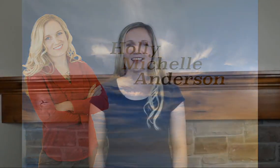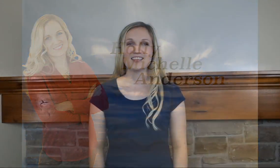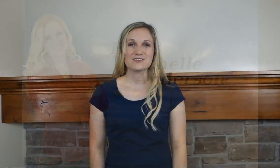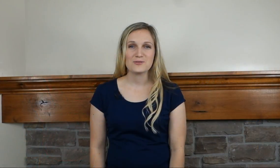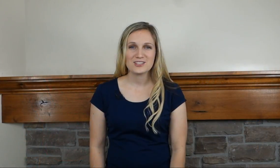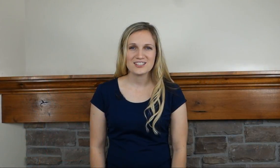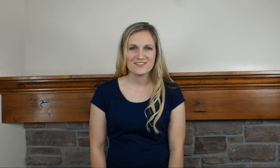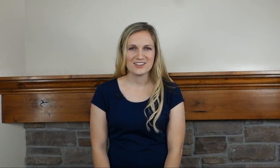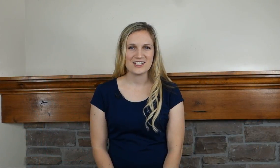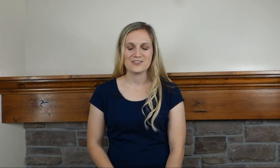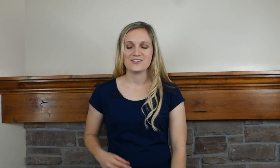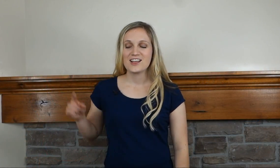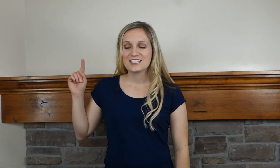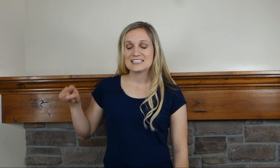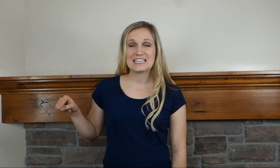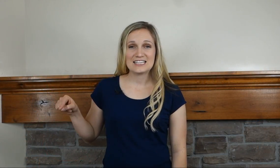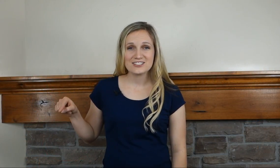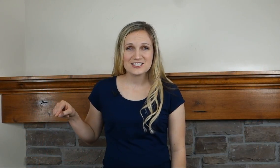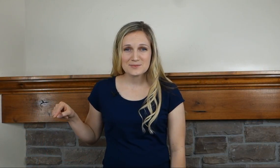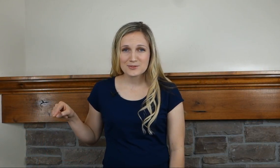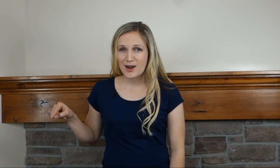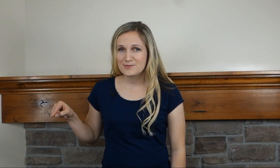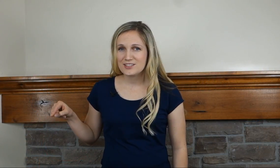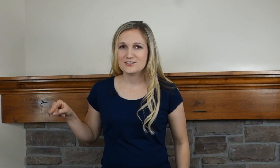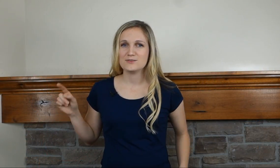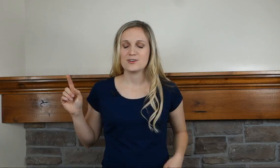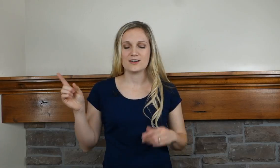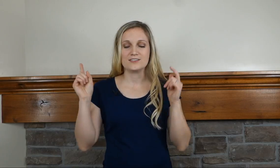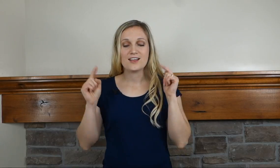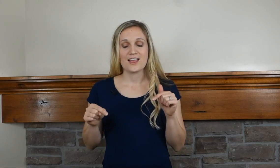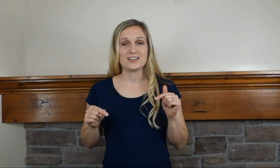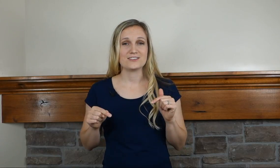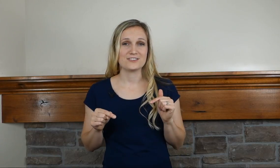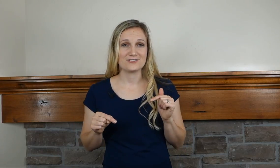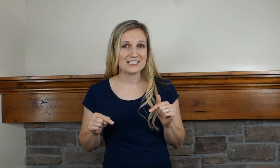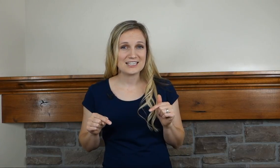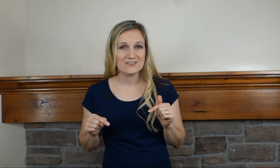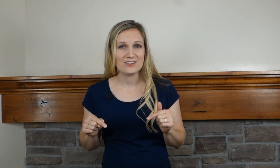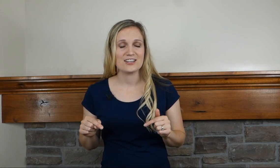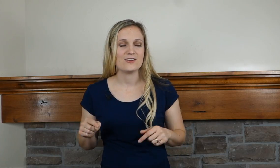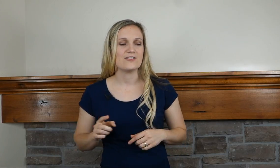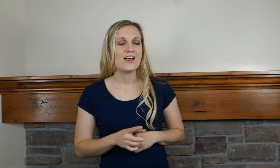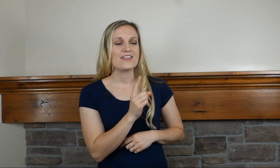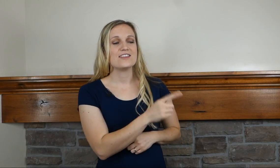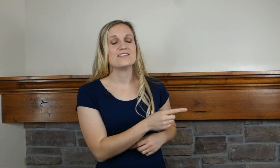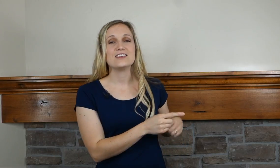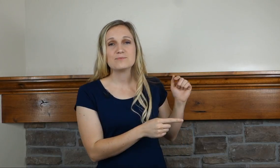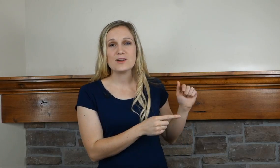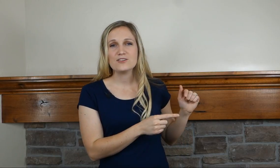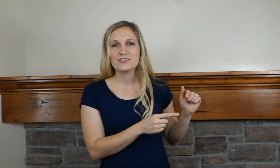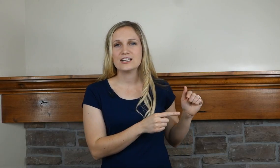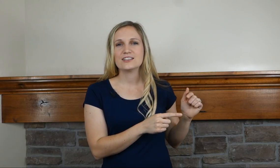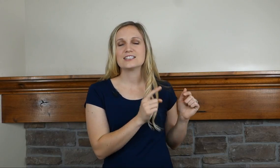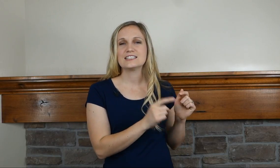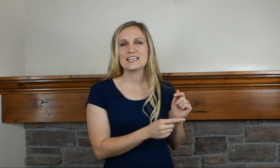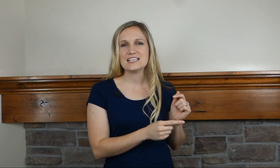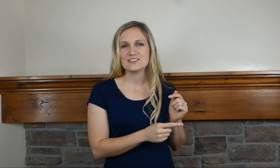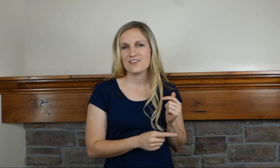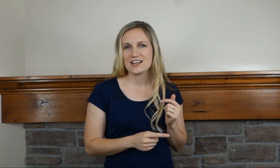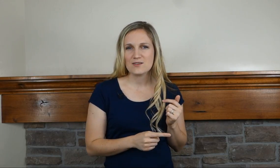Thanks for watching that video. Click here to subscribe to the YouTube channel, and here's a related video. Then this button over here, click it to find out